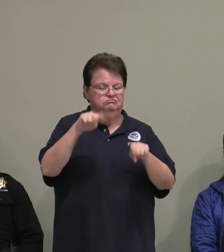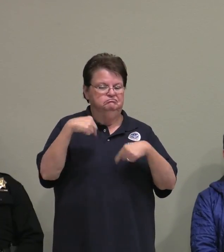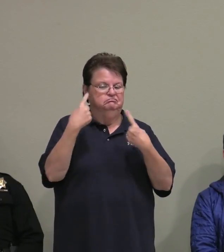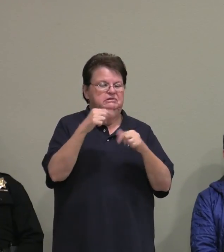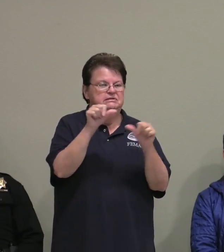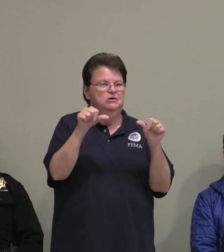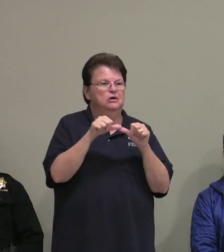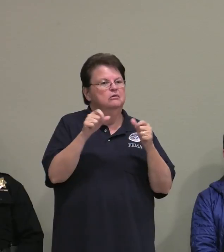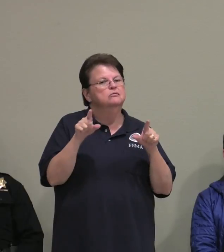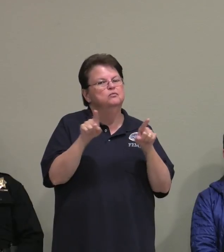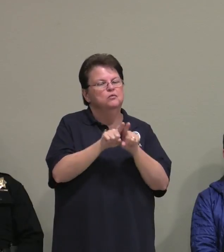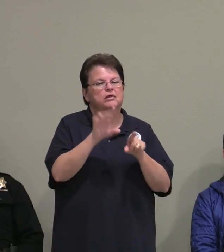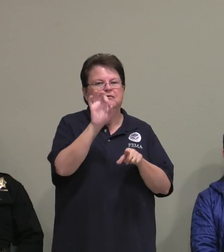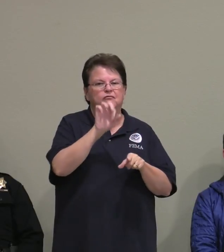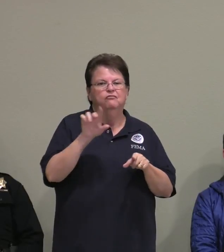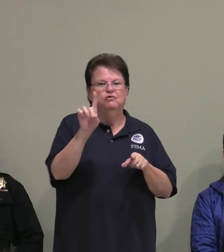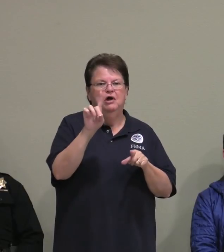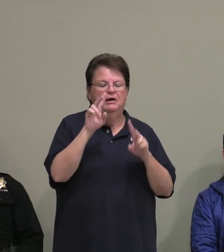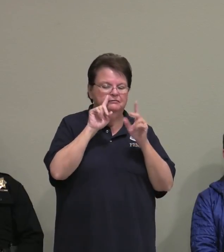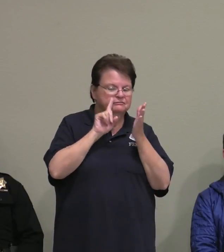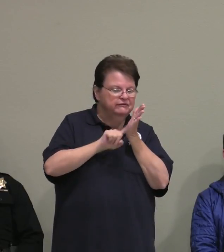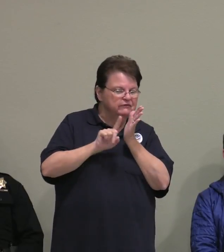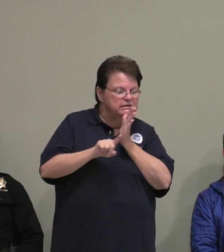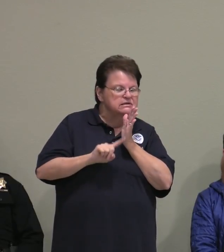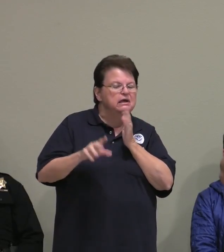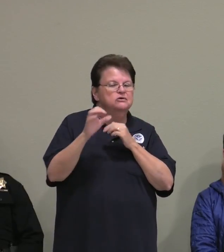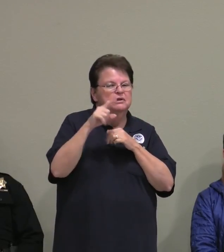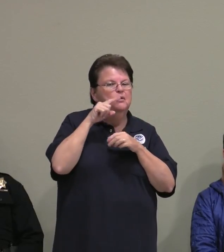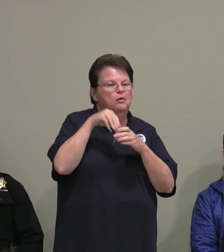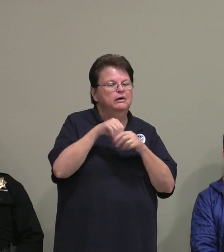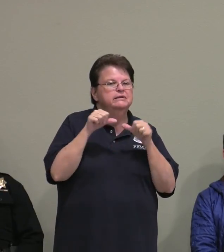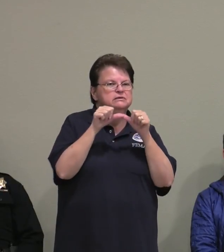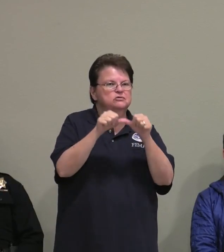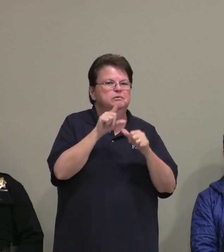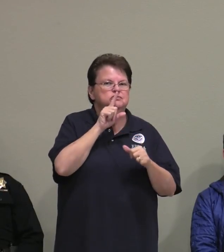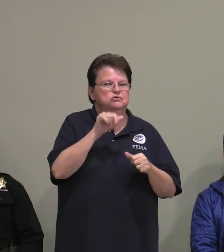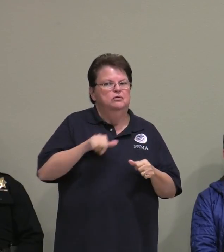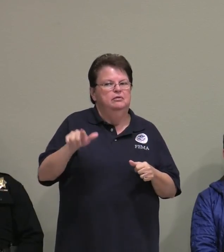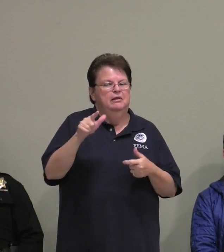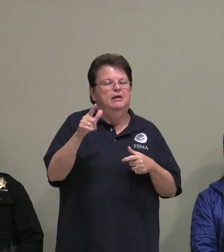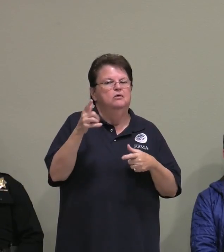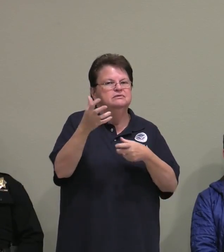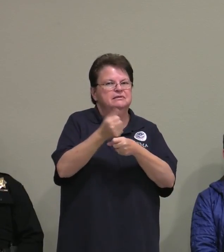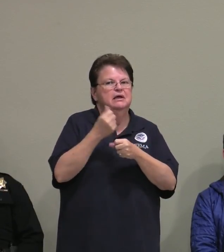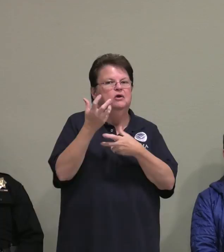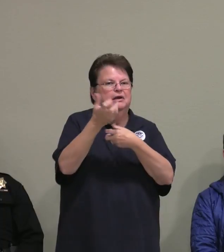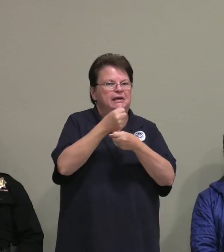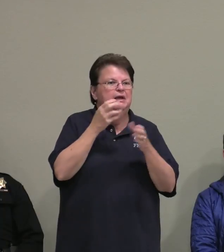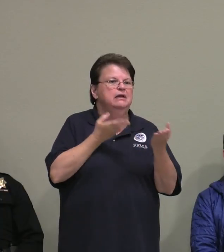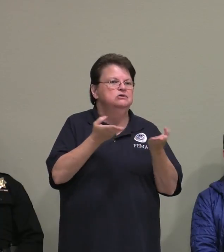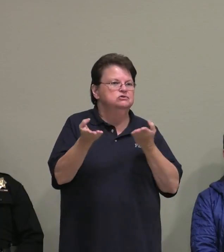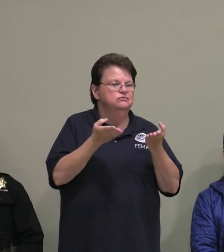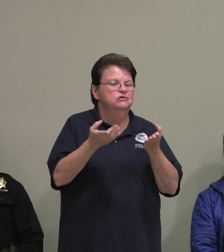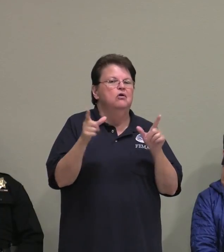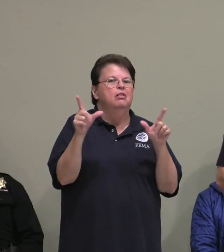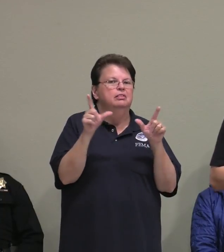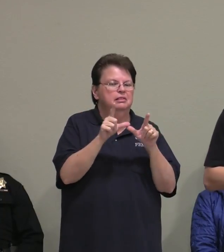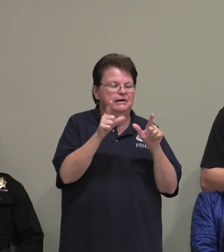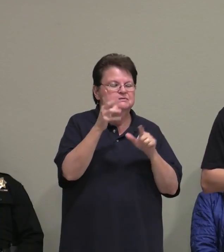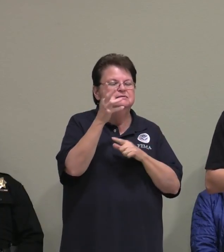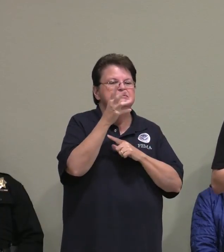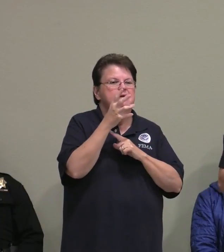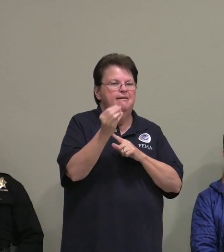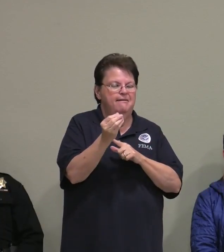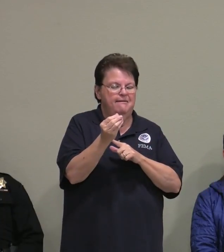our fraud investigators, making sure that the people that are out there soliciting services are, in fact, licensed. And